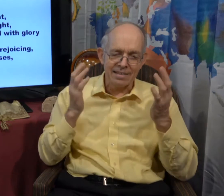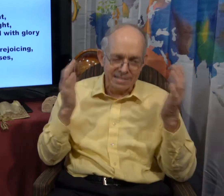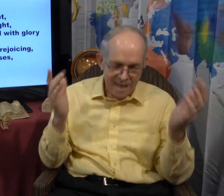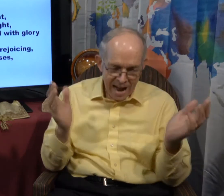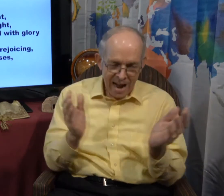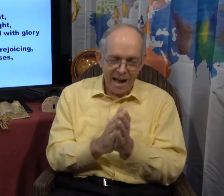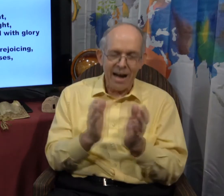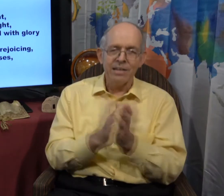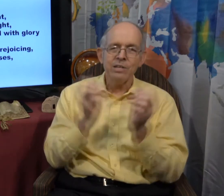divine.